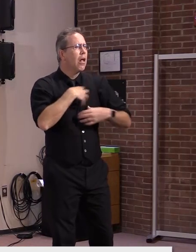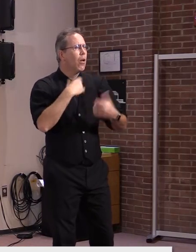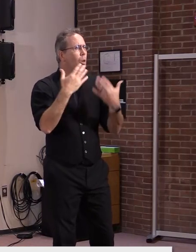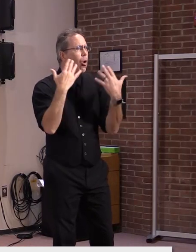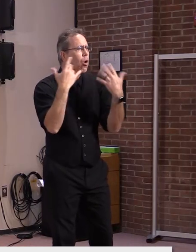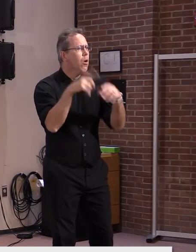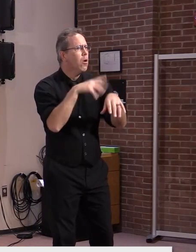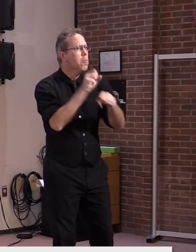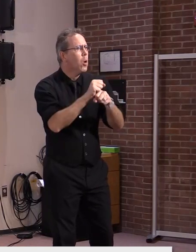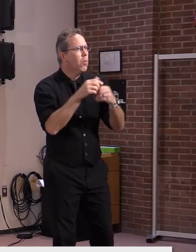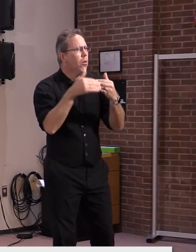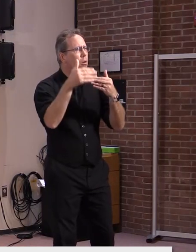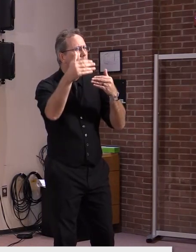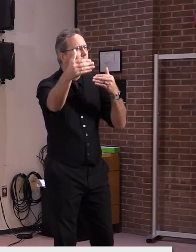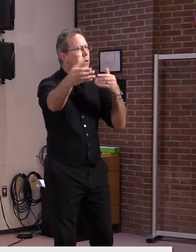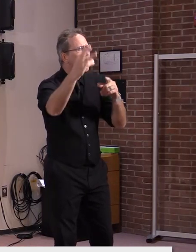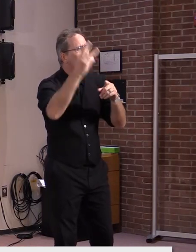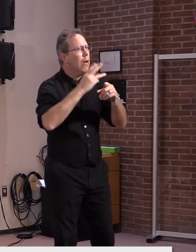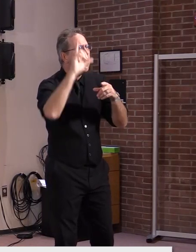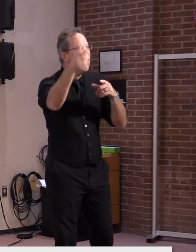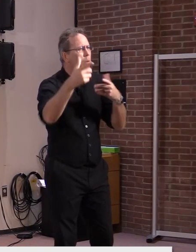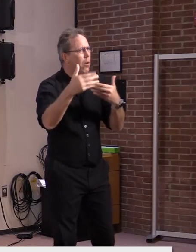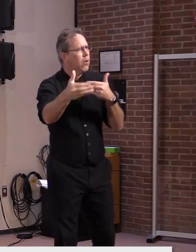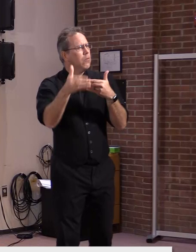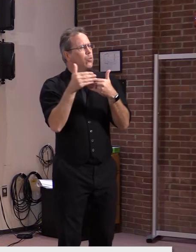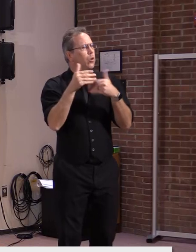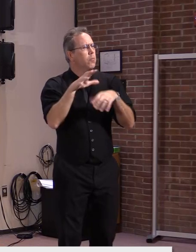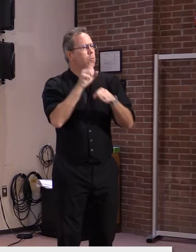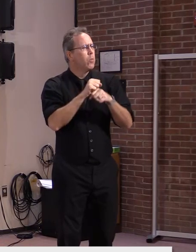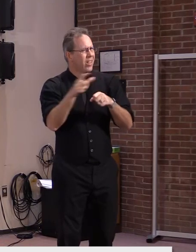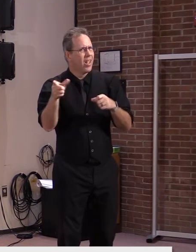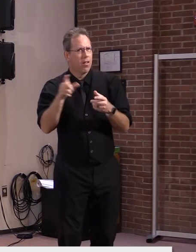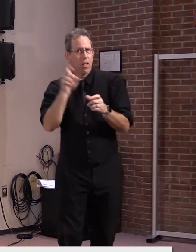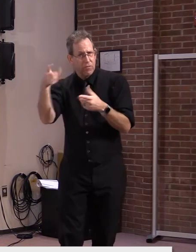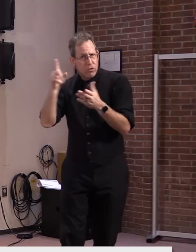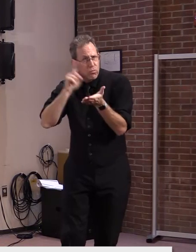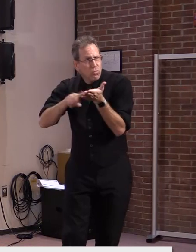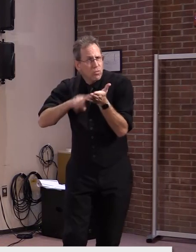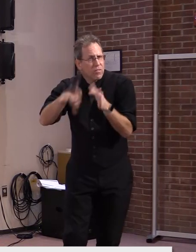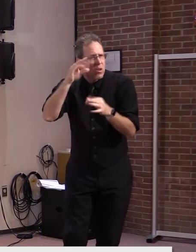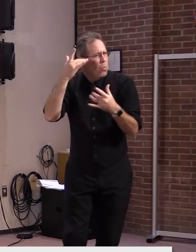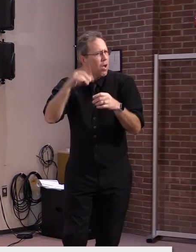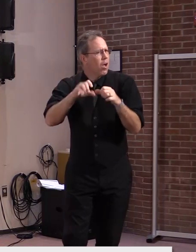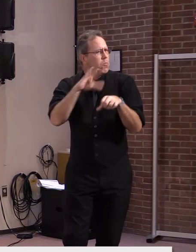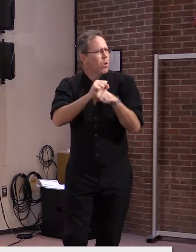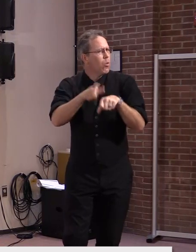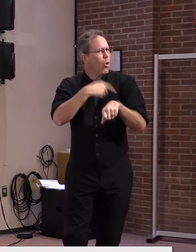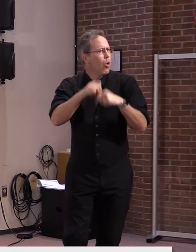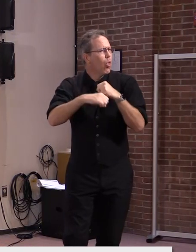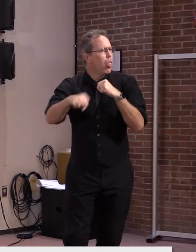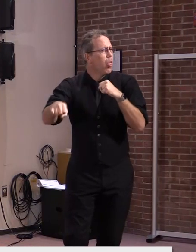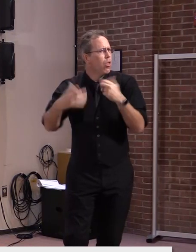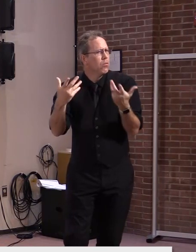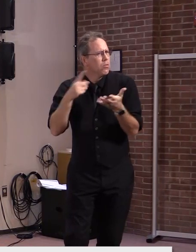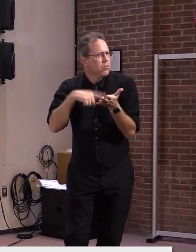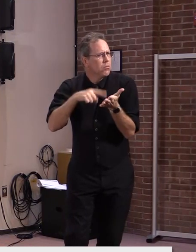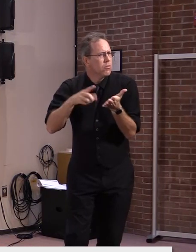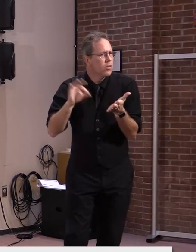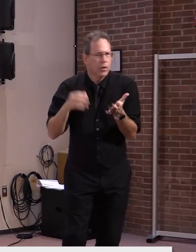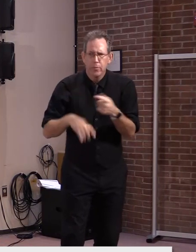was walking into the press conference here, so I have not had an opportunity to see it. I was sort of pre-briefed on